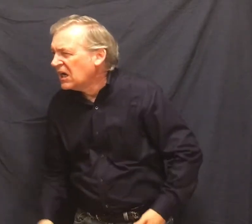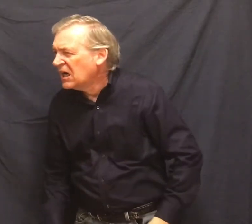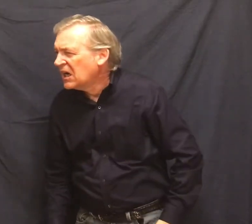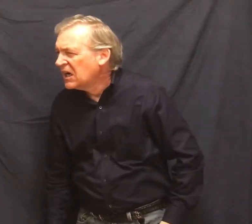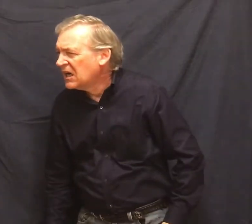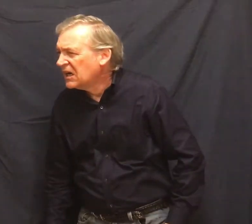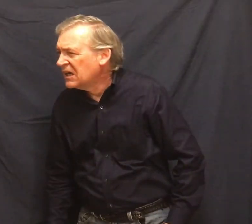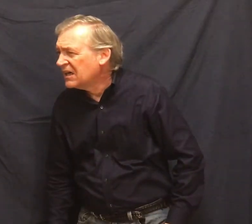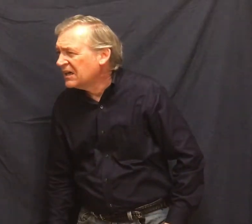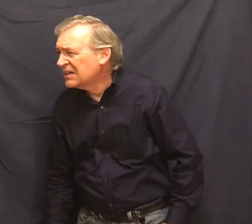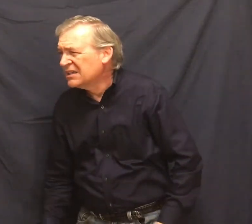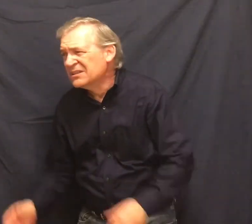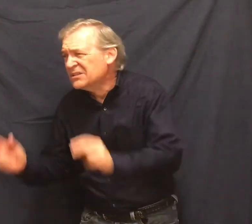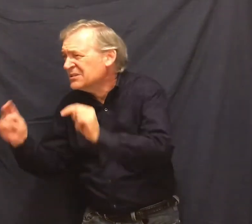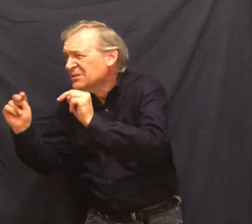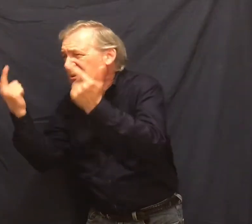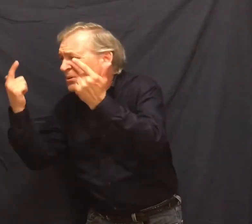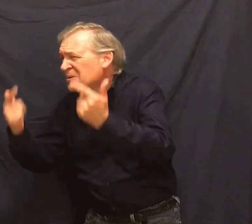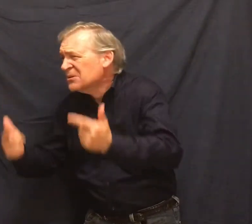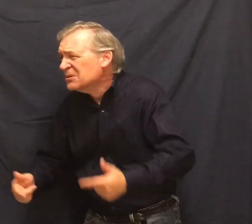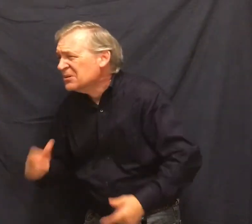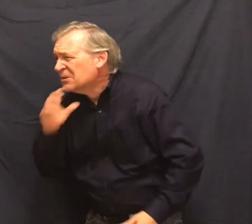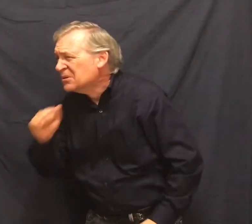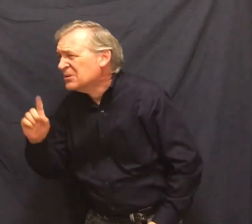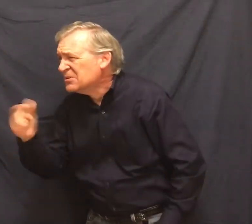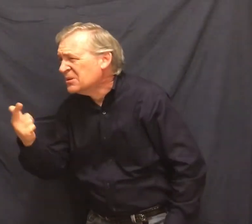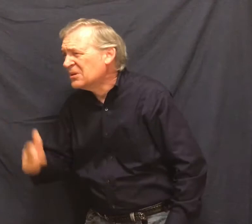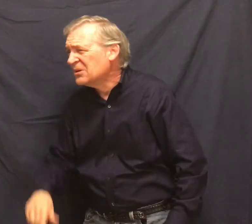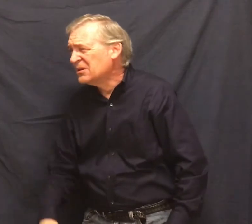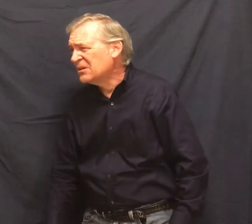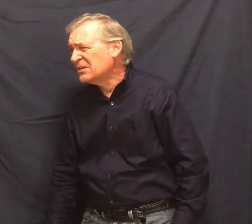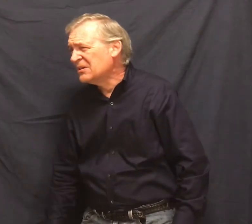He ain't no good to you, Candy. And he ain't no good to himself.